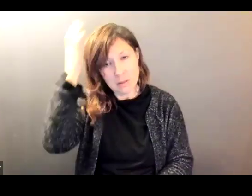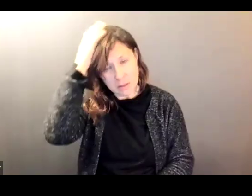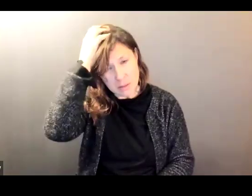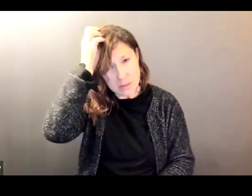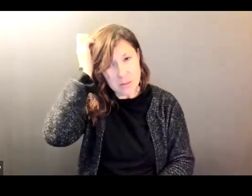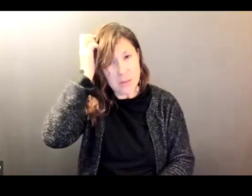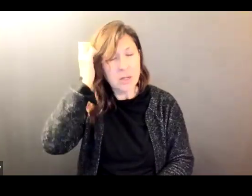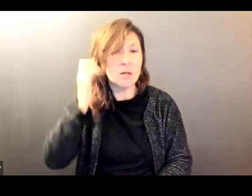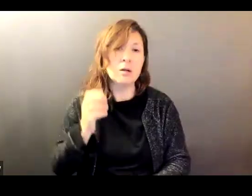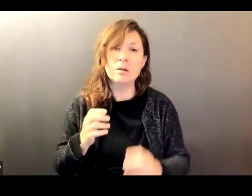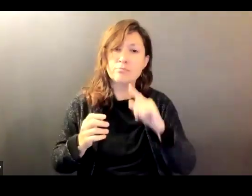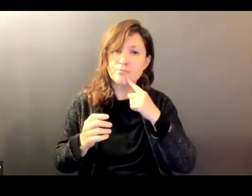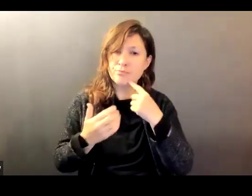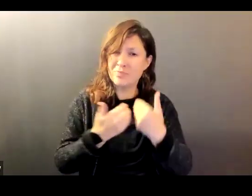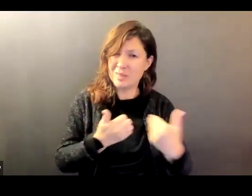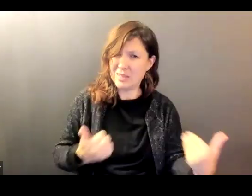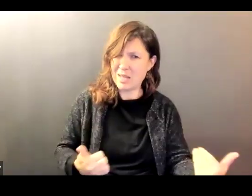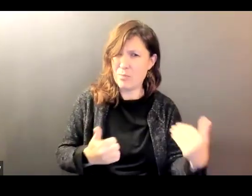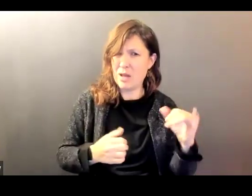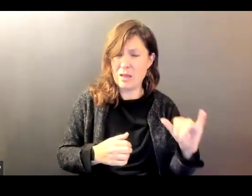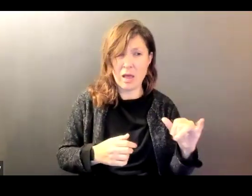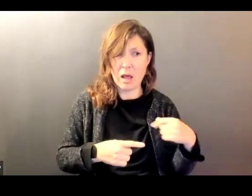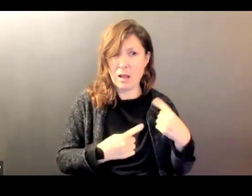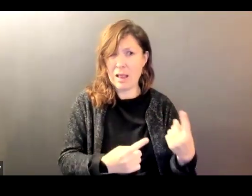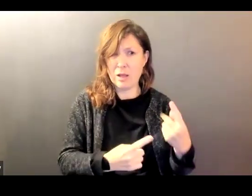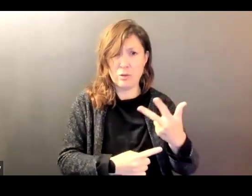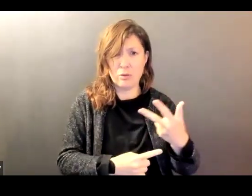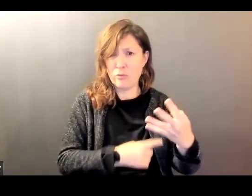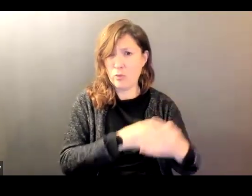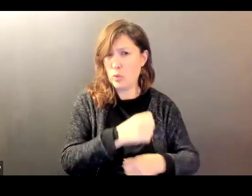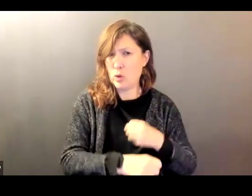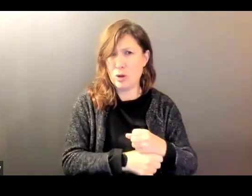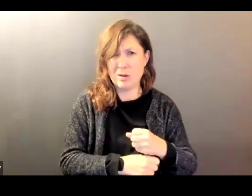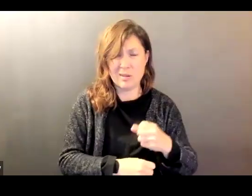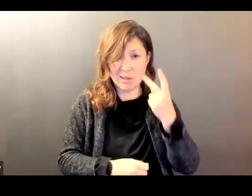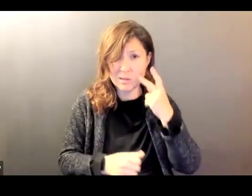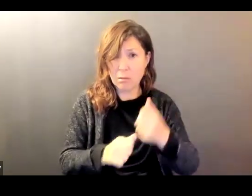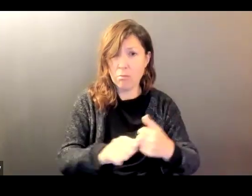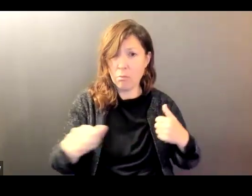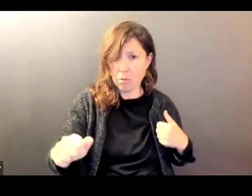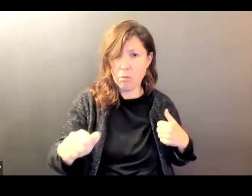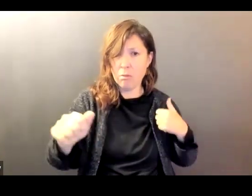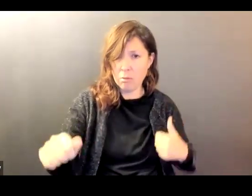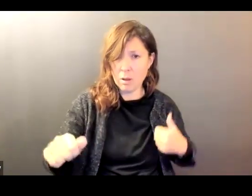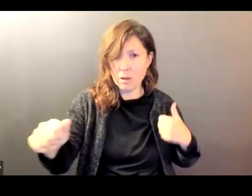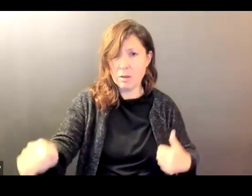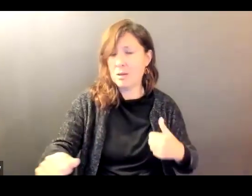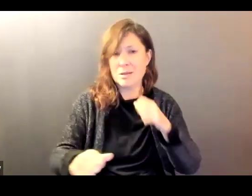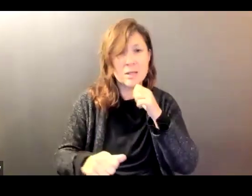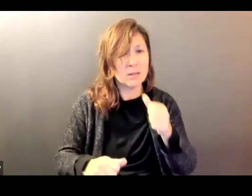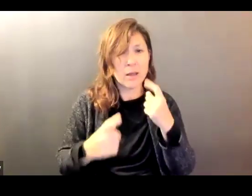separate for the last 3-4 years have always been